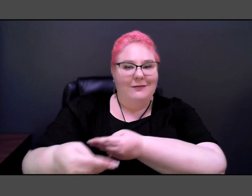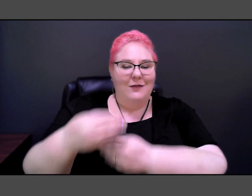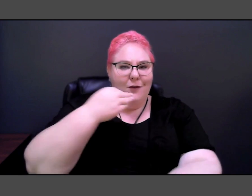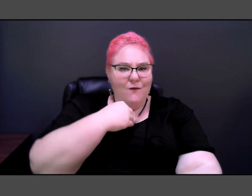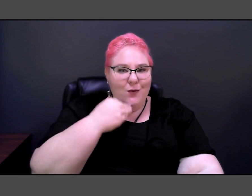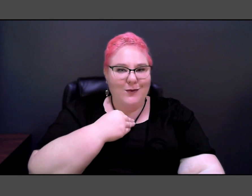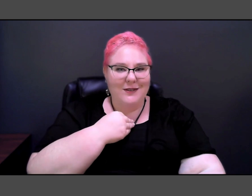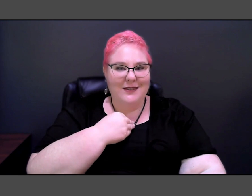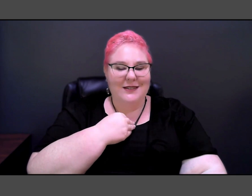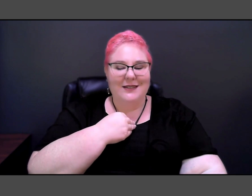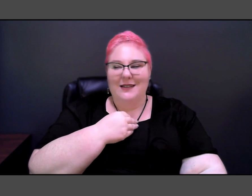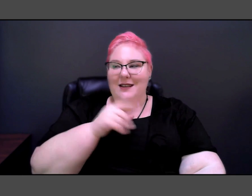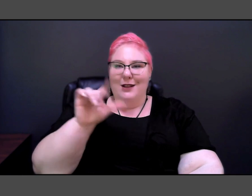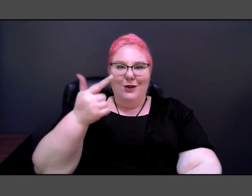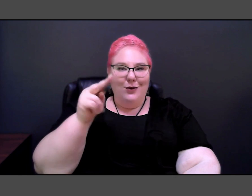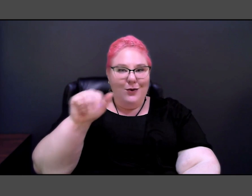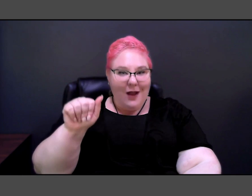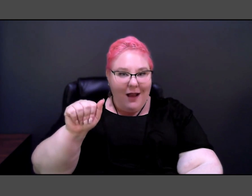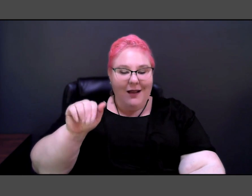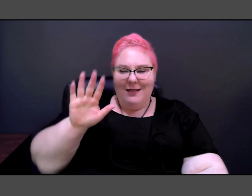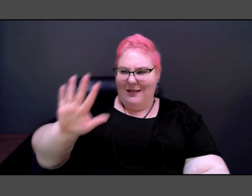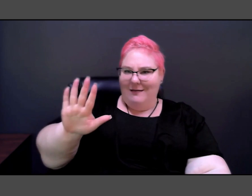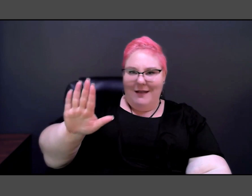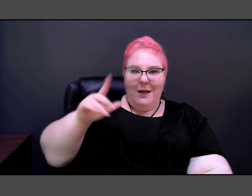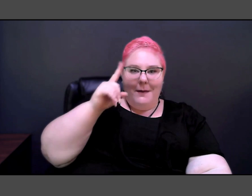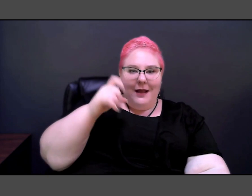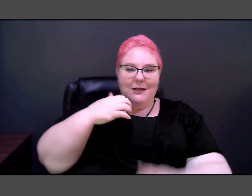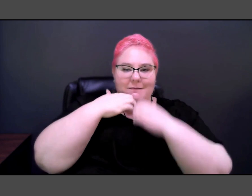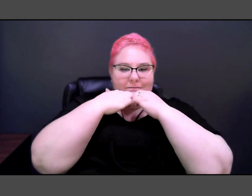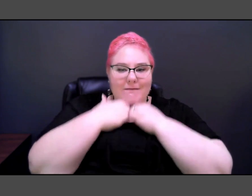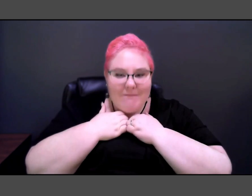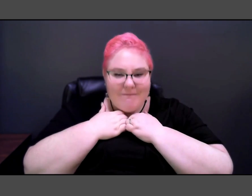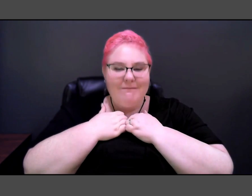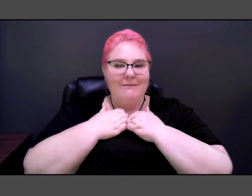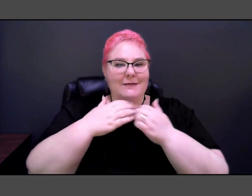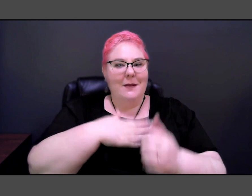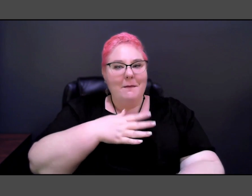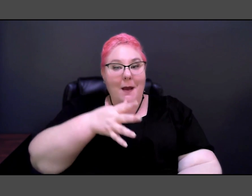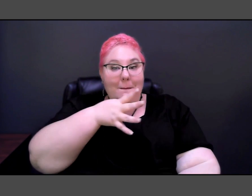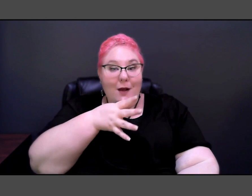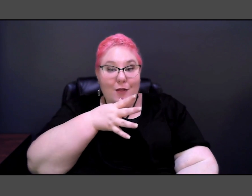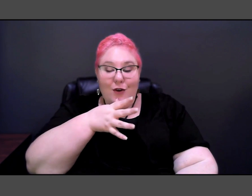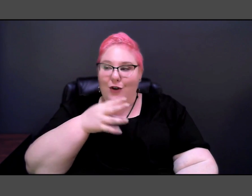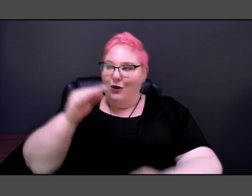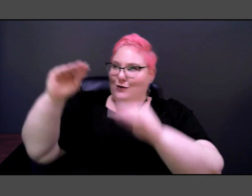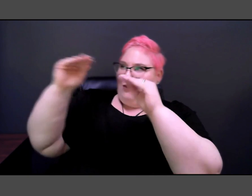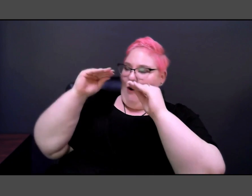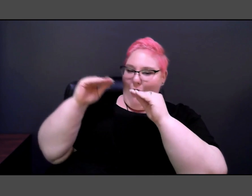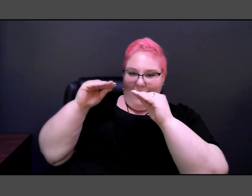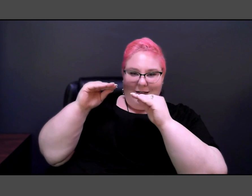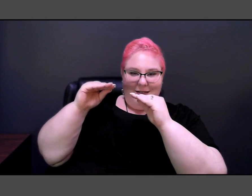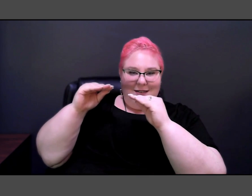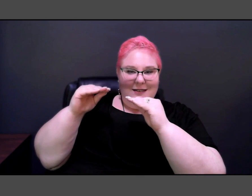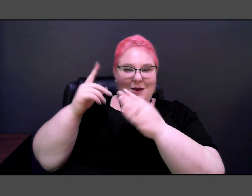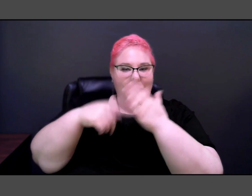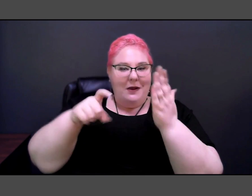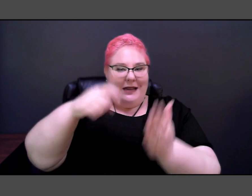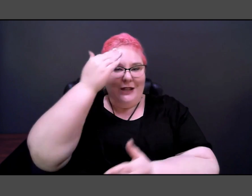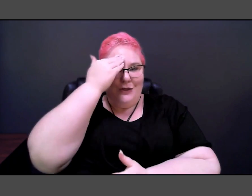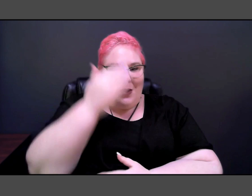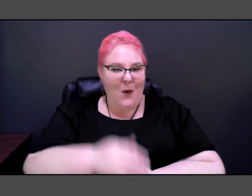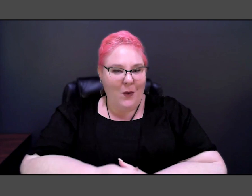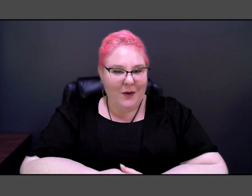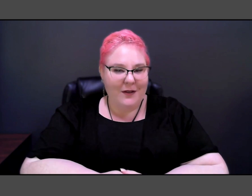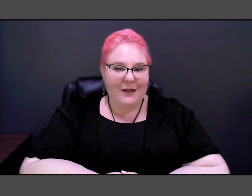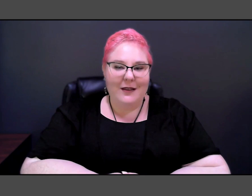the values that my mother instilled in me and her ability to teach us what we needed to know to grow up to be Pueblo